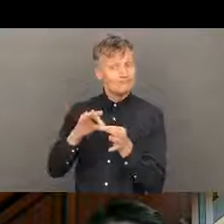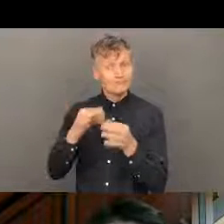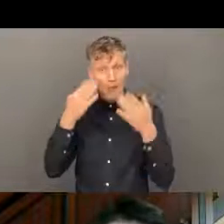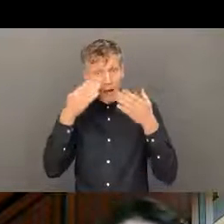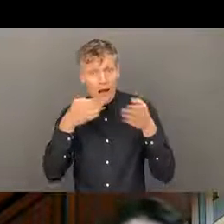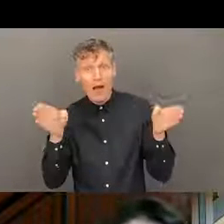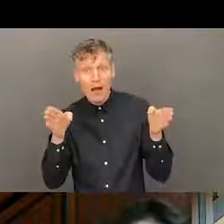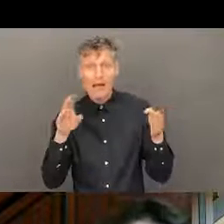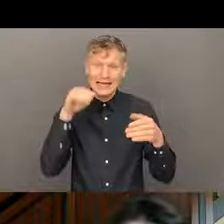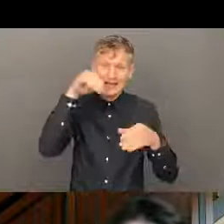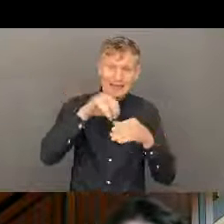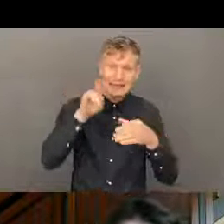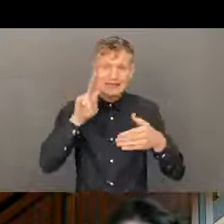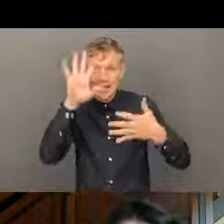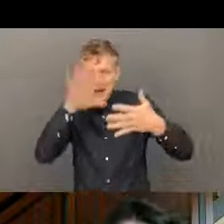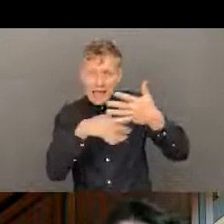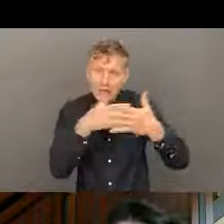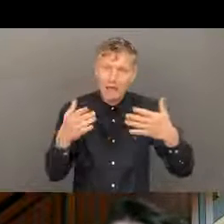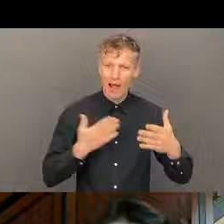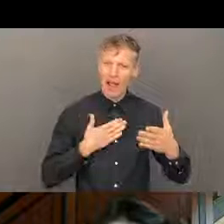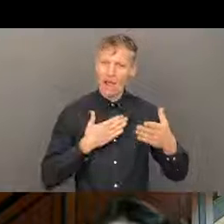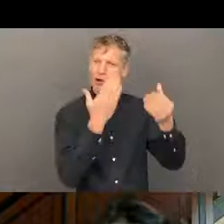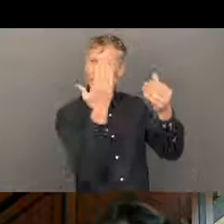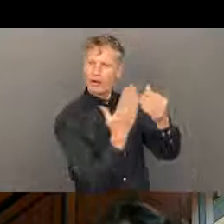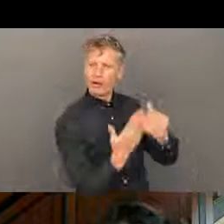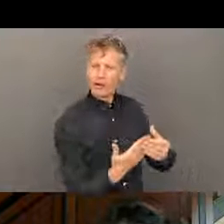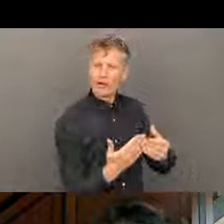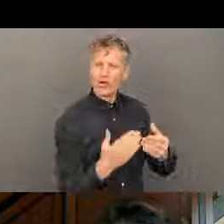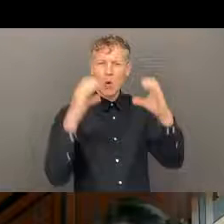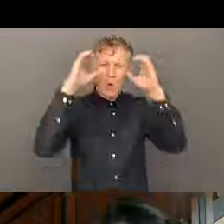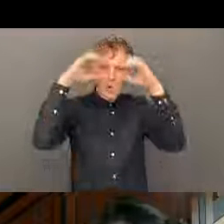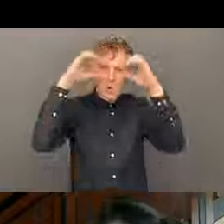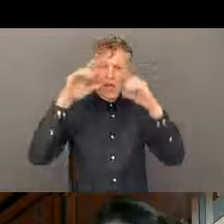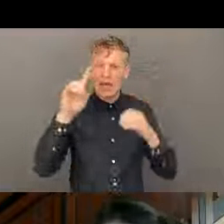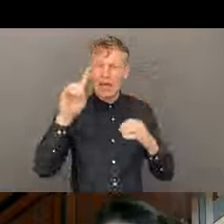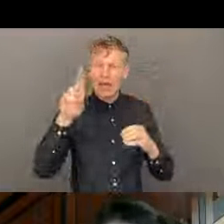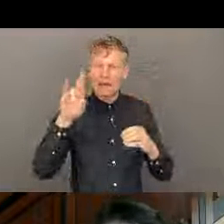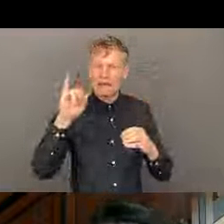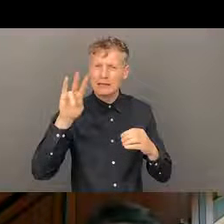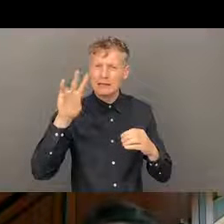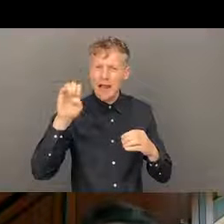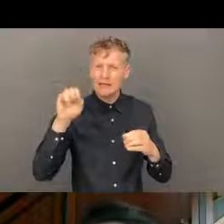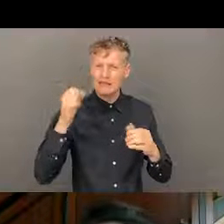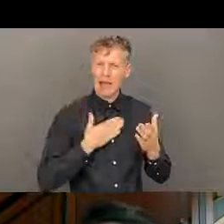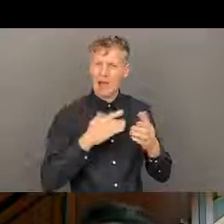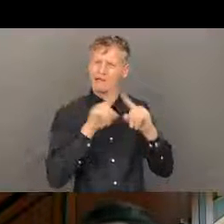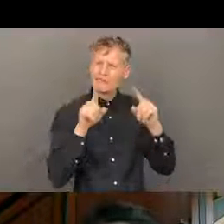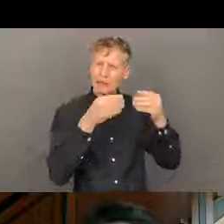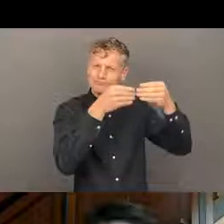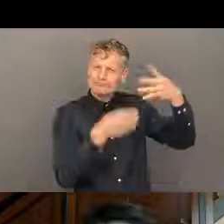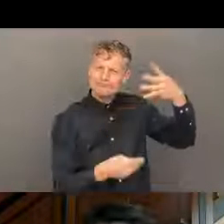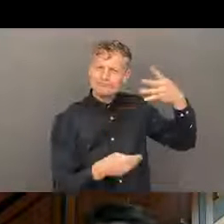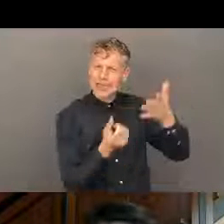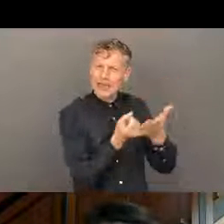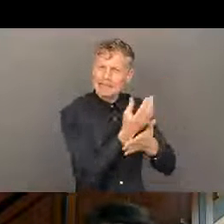the calendar or the drive and all other Google functions shared by the staff. And we adopted also